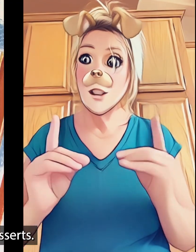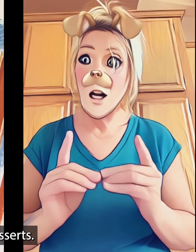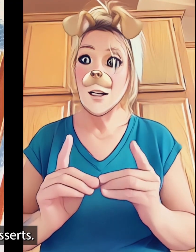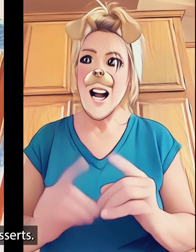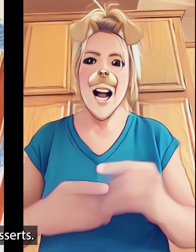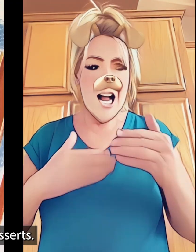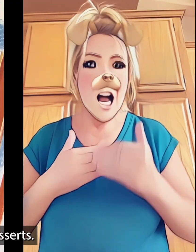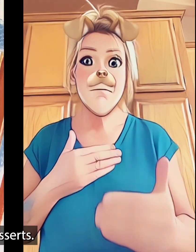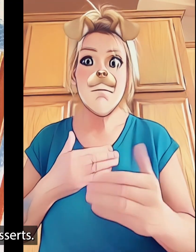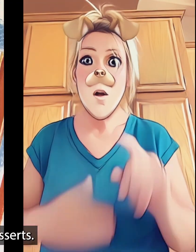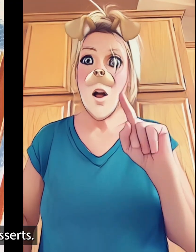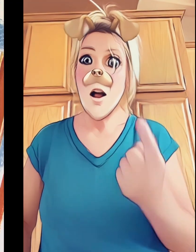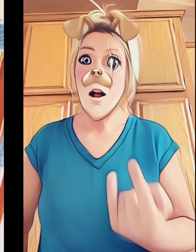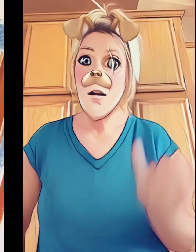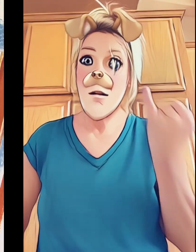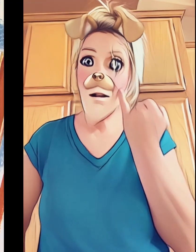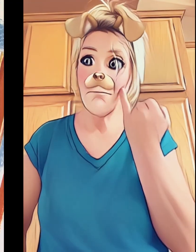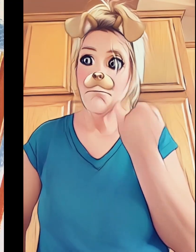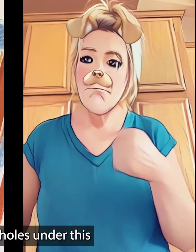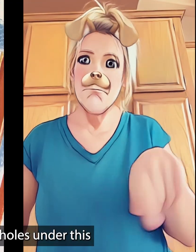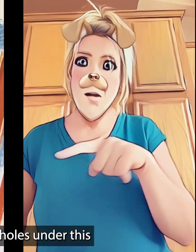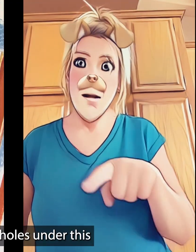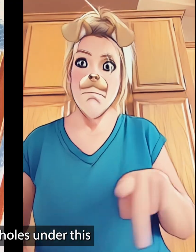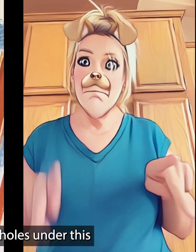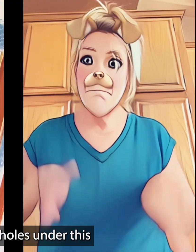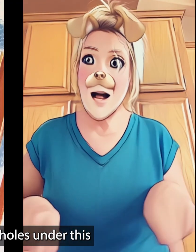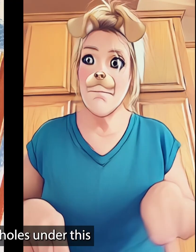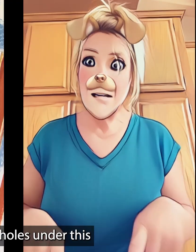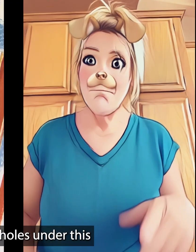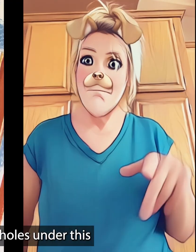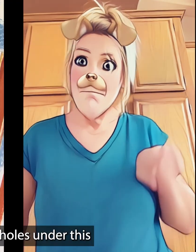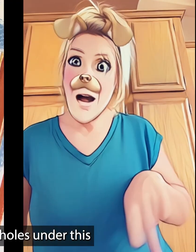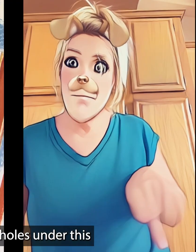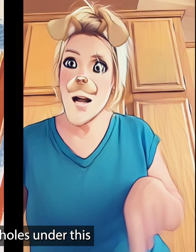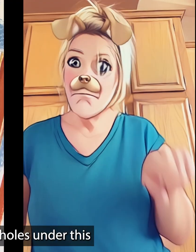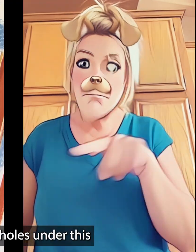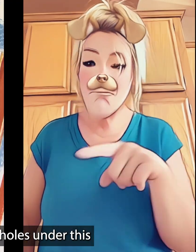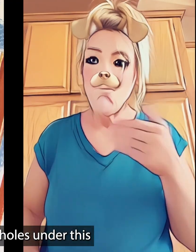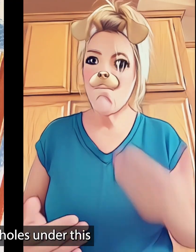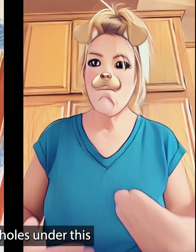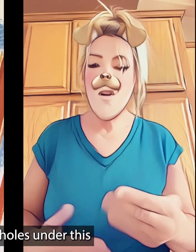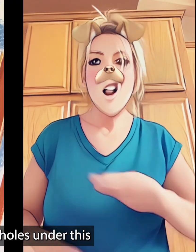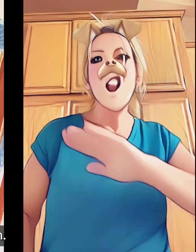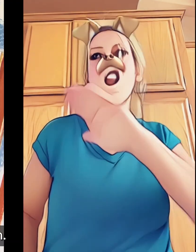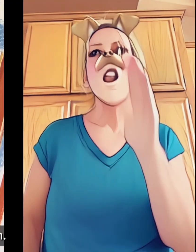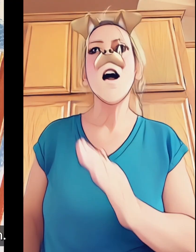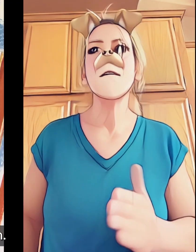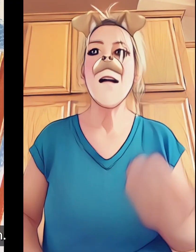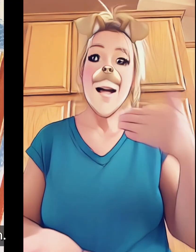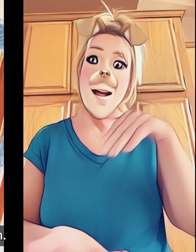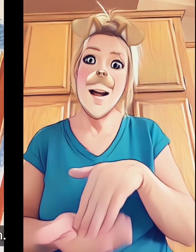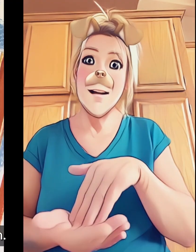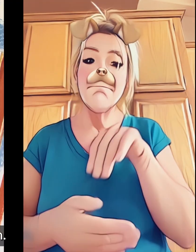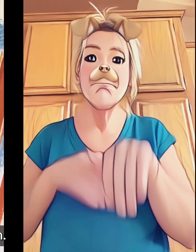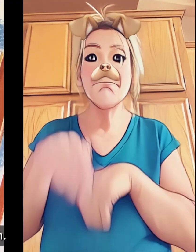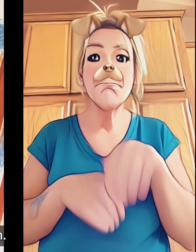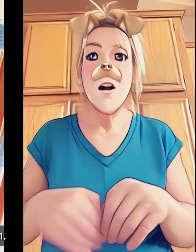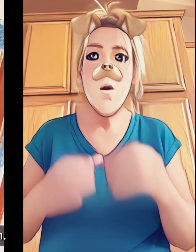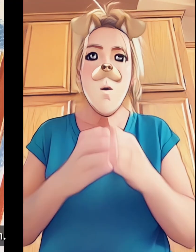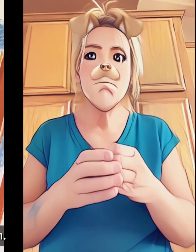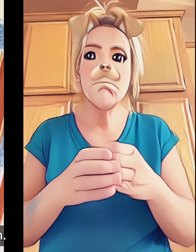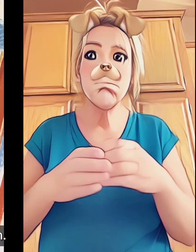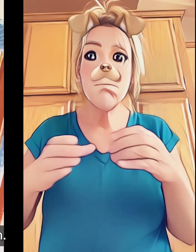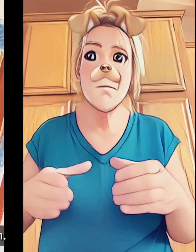that said, "No desserts ever, unless puppies never dig holes under this fence again."